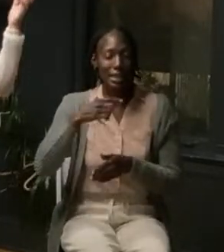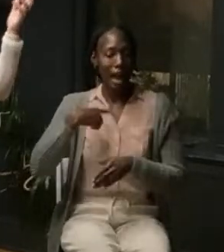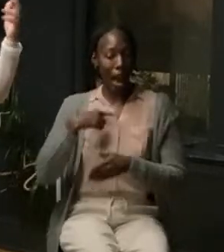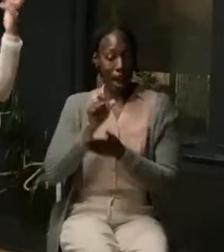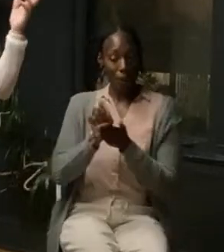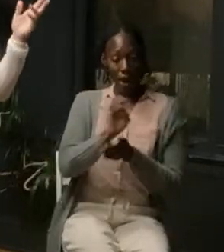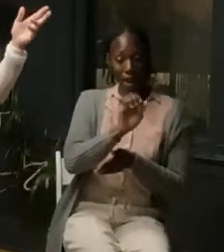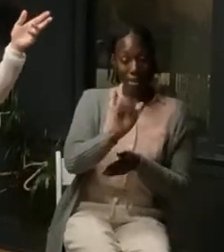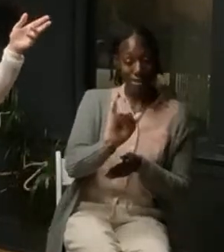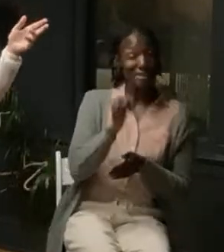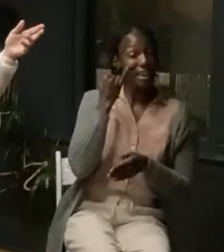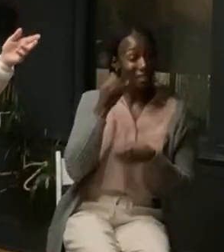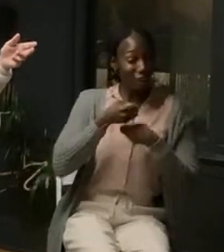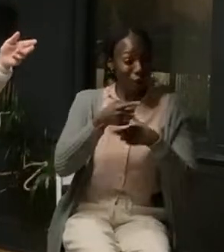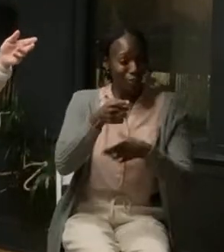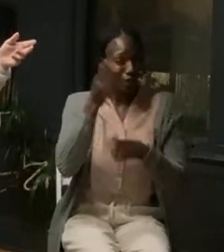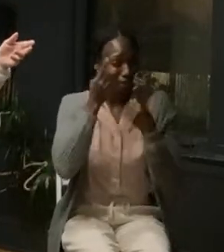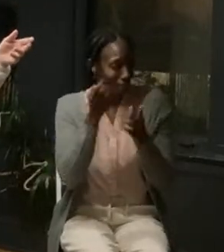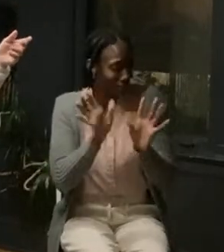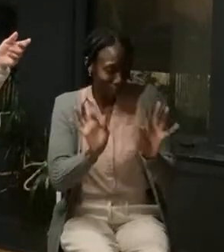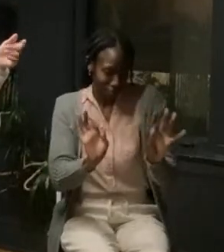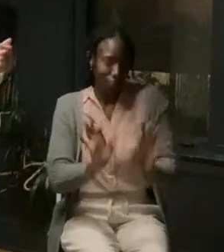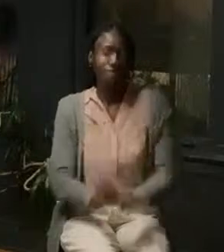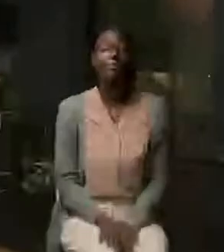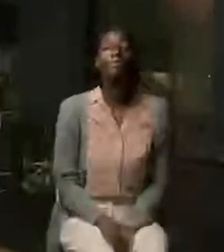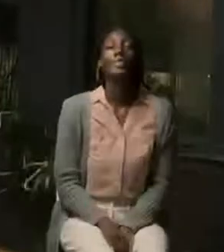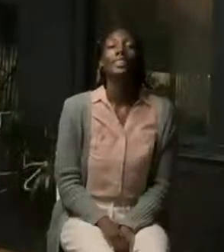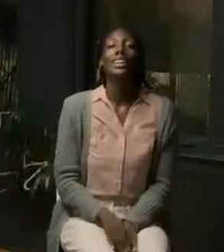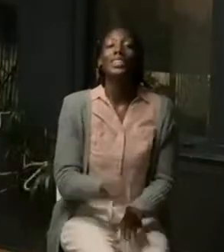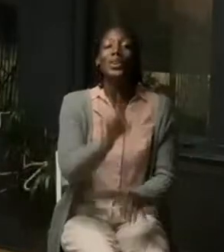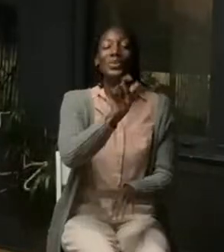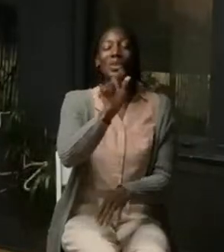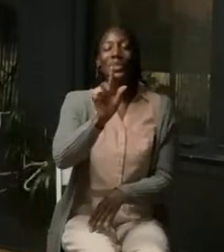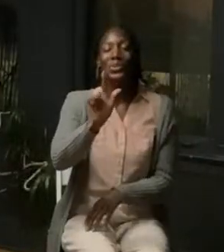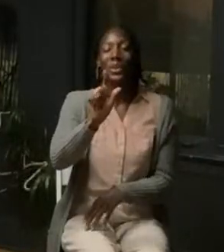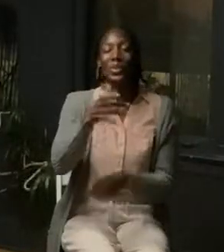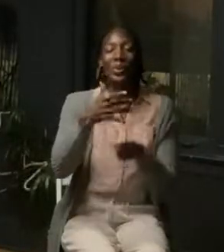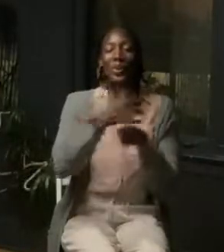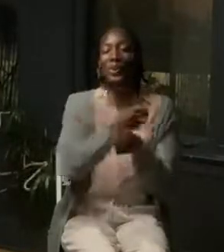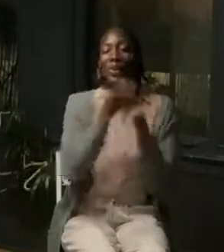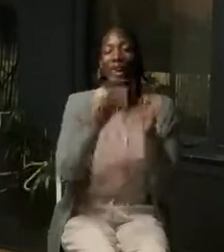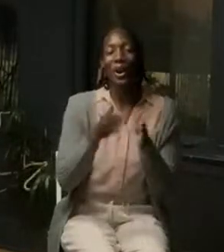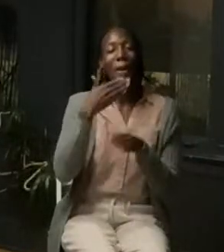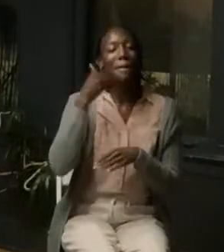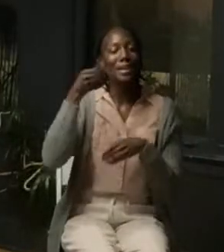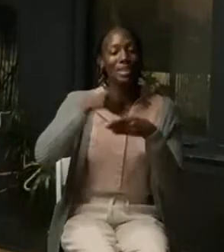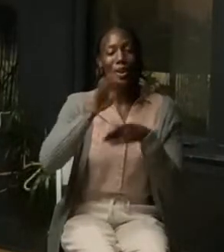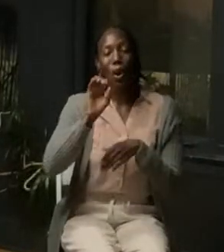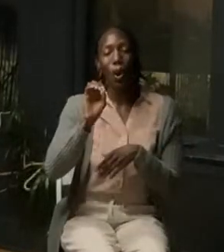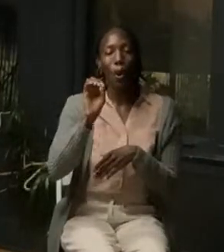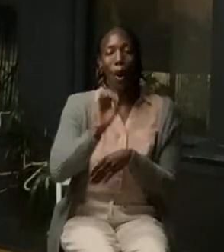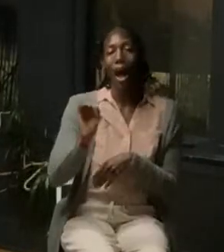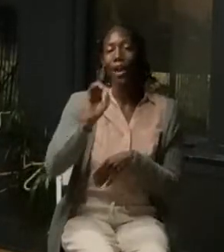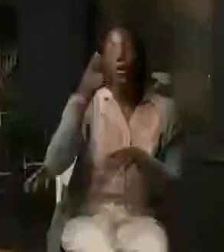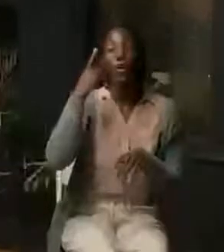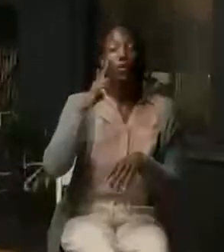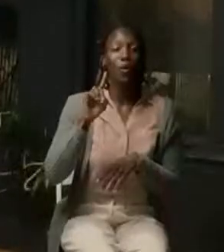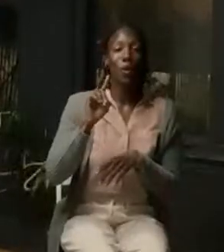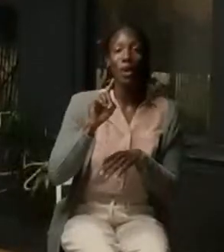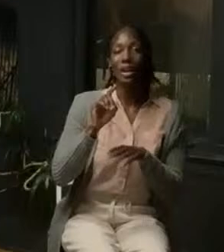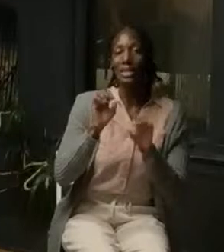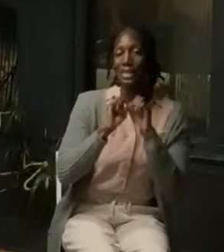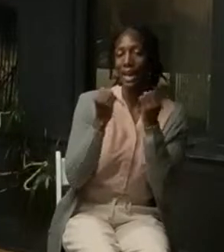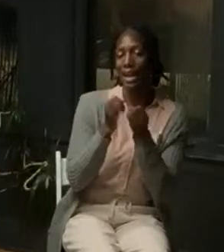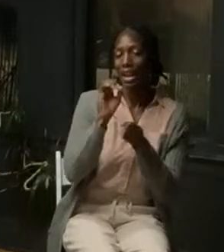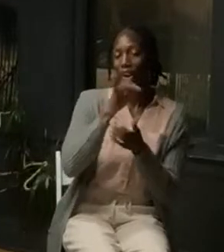that. Facebook is good for this stuff. And the 2023 winner, Best in Ohio for the Society of Professional Journalists. He is